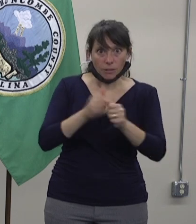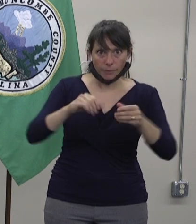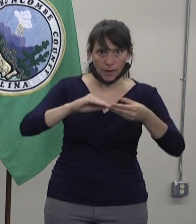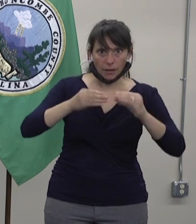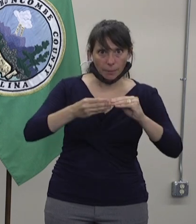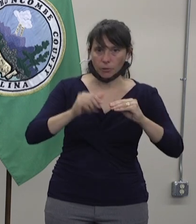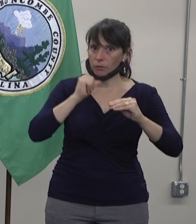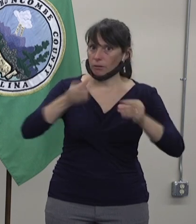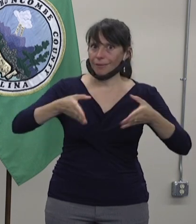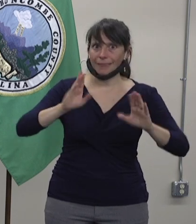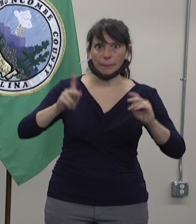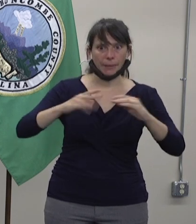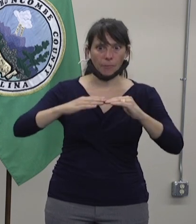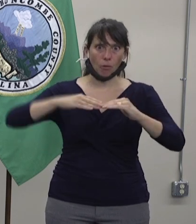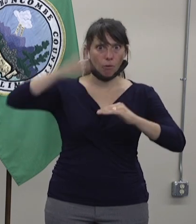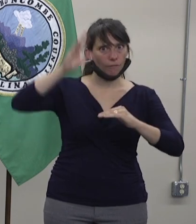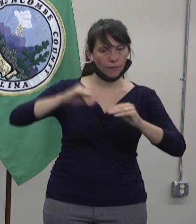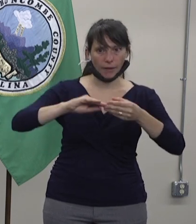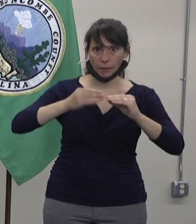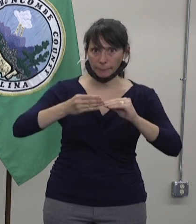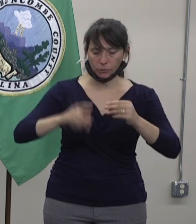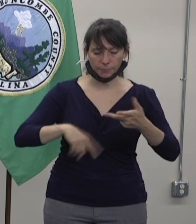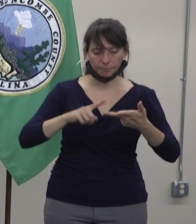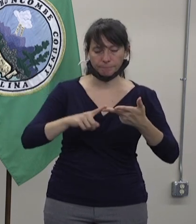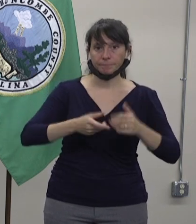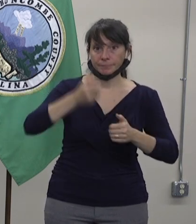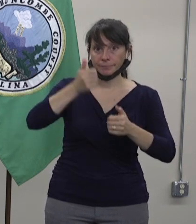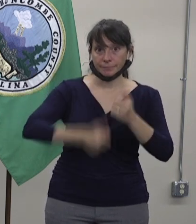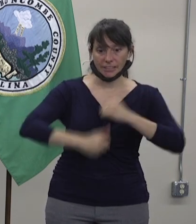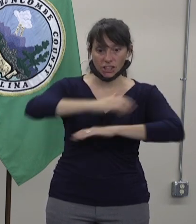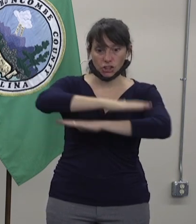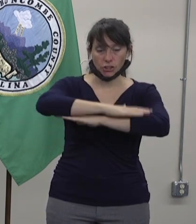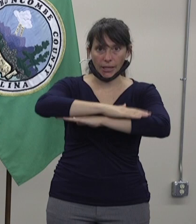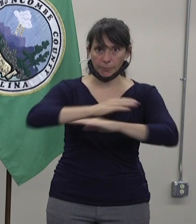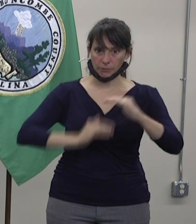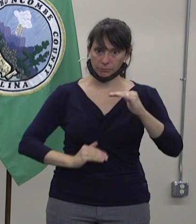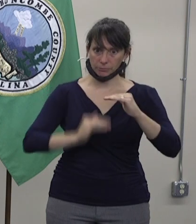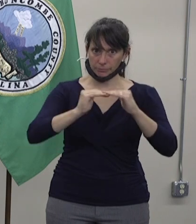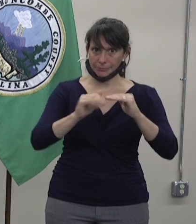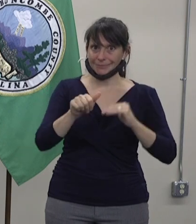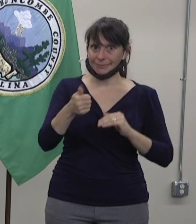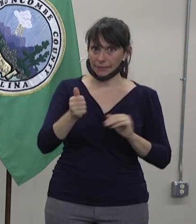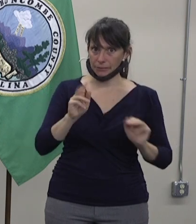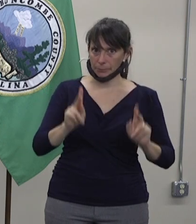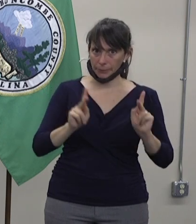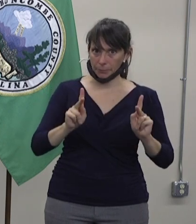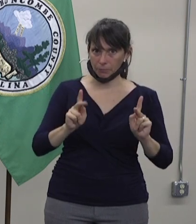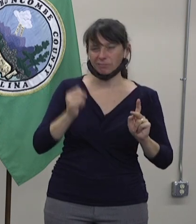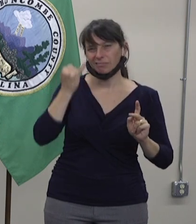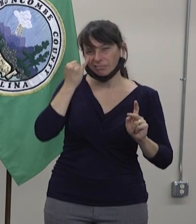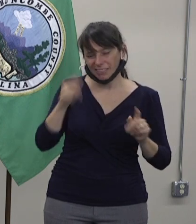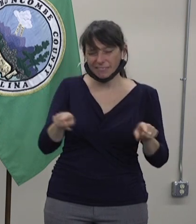Restaurants cannot seat more than 10 customers at a table unless those customers are of the same family.